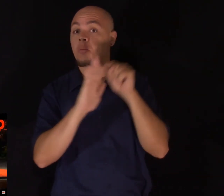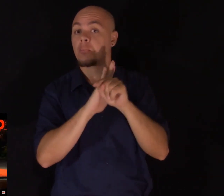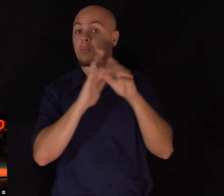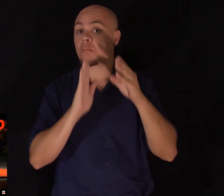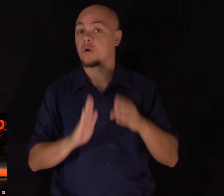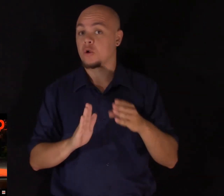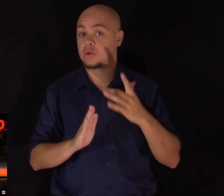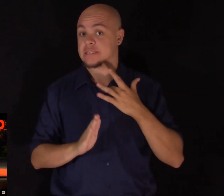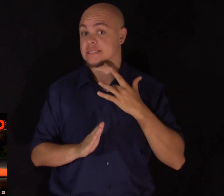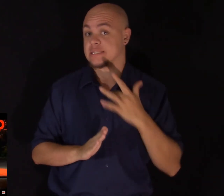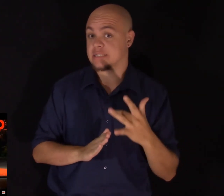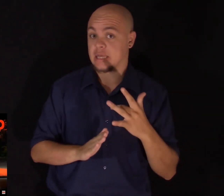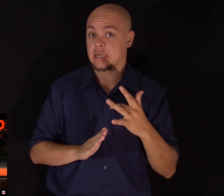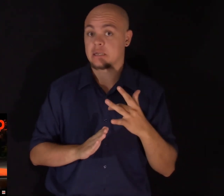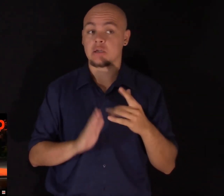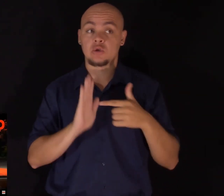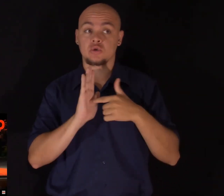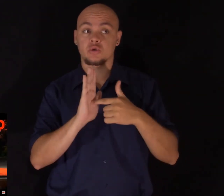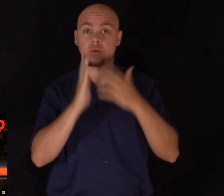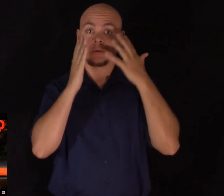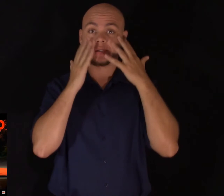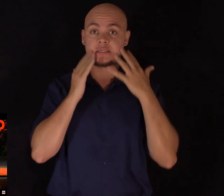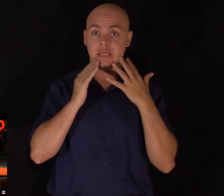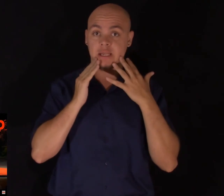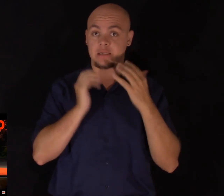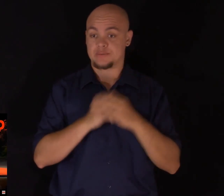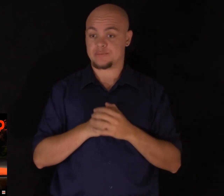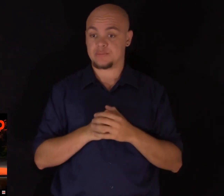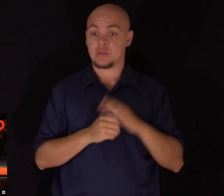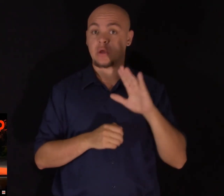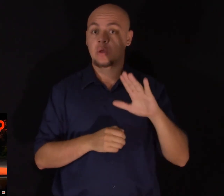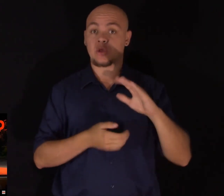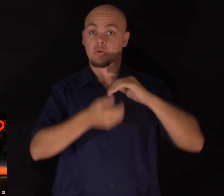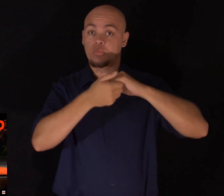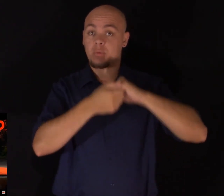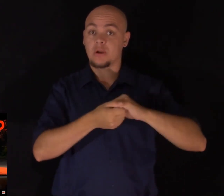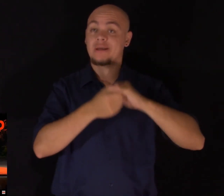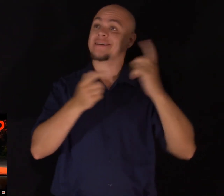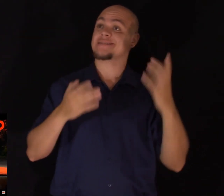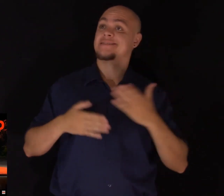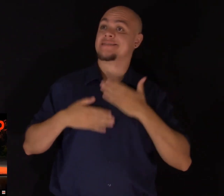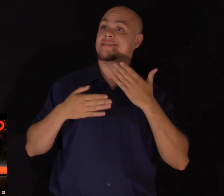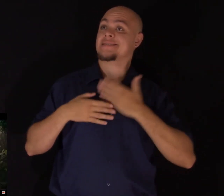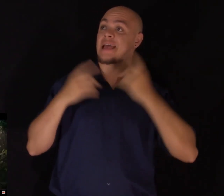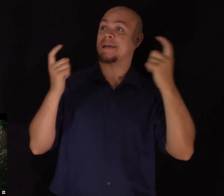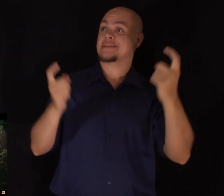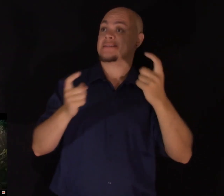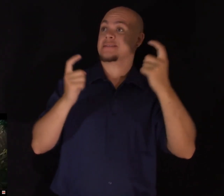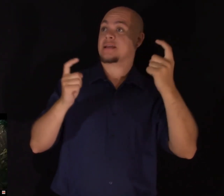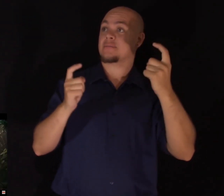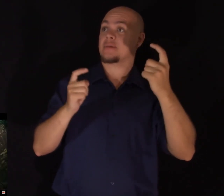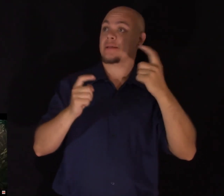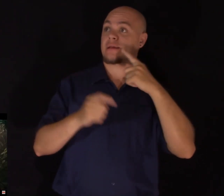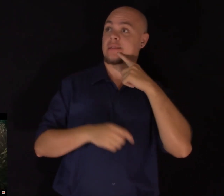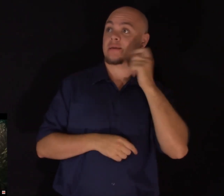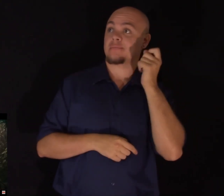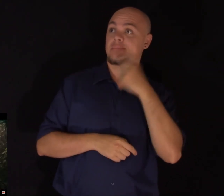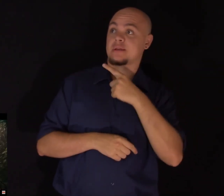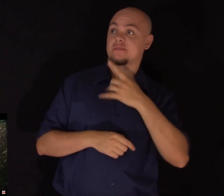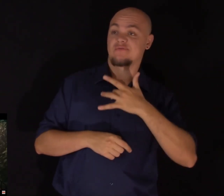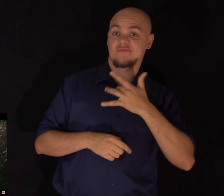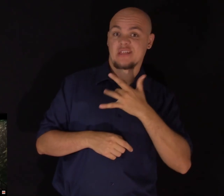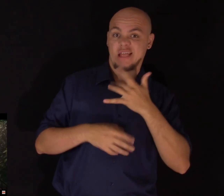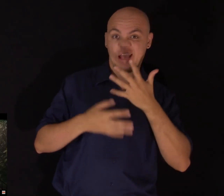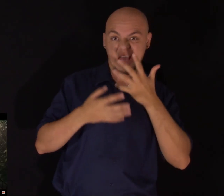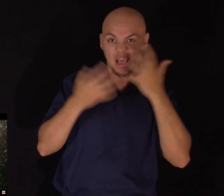to leak sadness. Your new joint venture partner might shake your hand, celebrate, go out to dinner with you, and then leak an expression of anger.